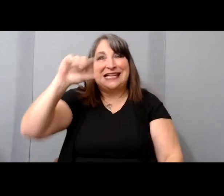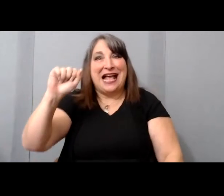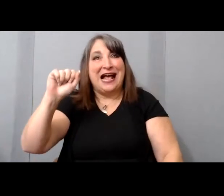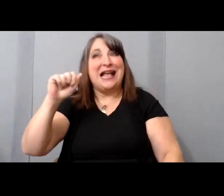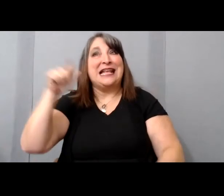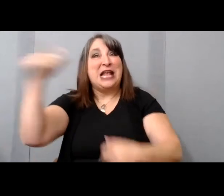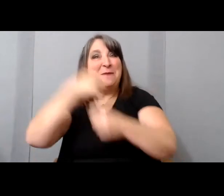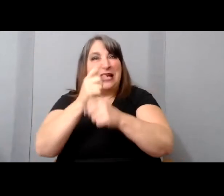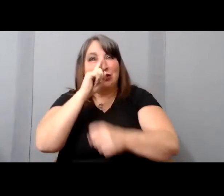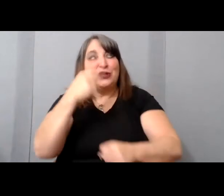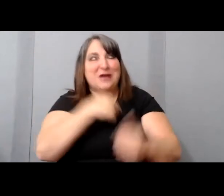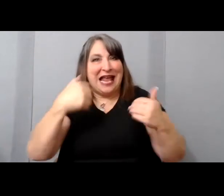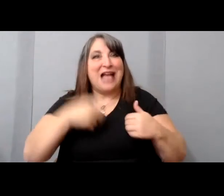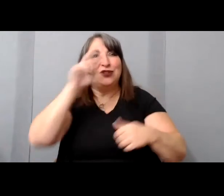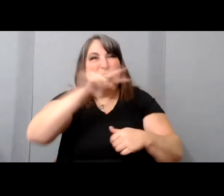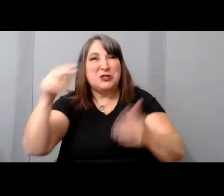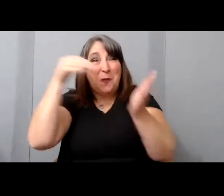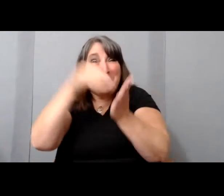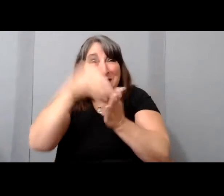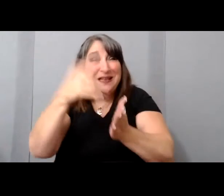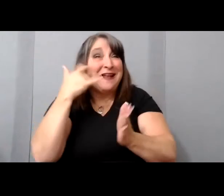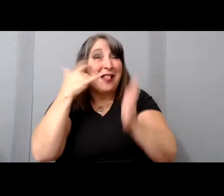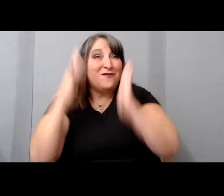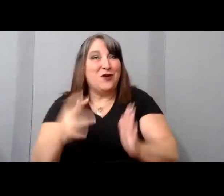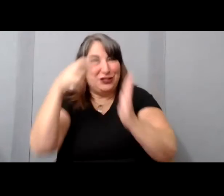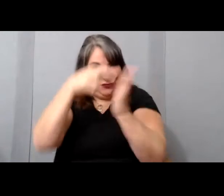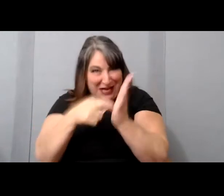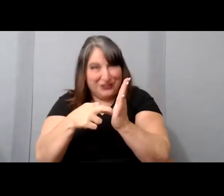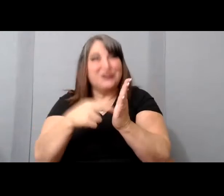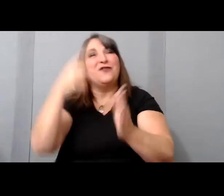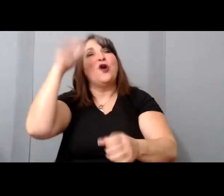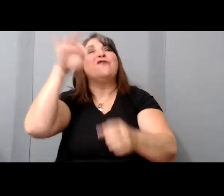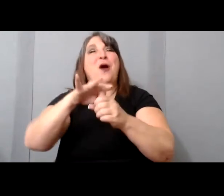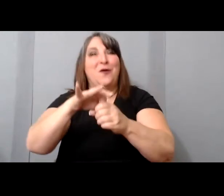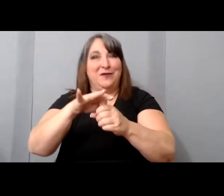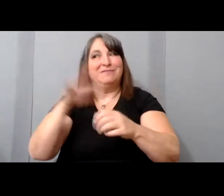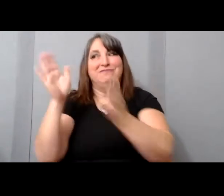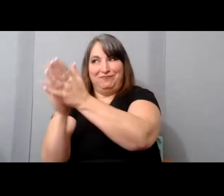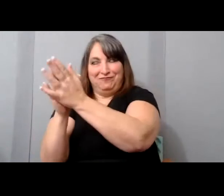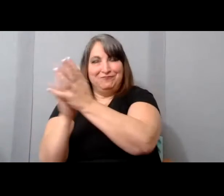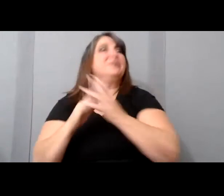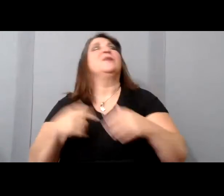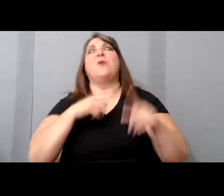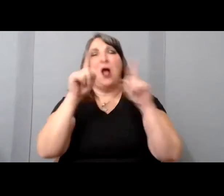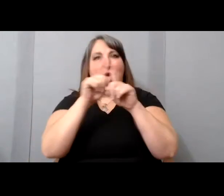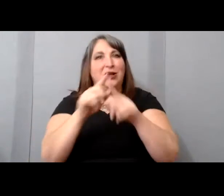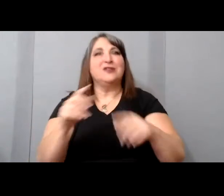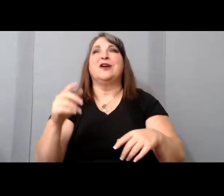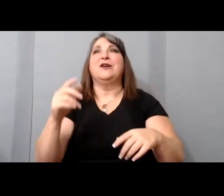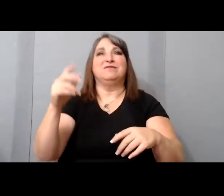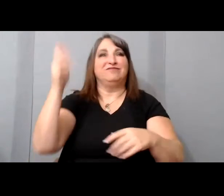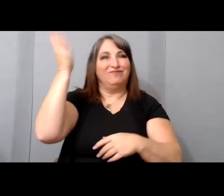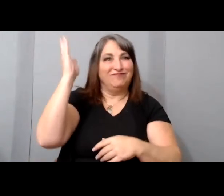million Californians registered to vote. We'll also hear from our officers, our Vice